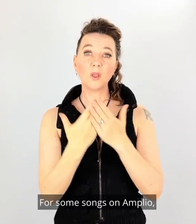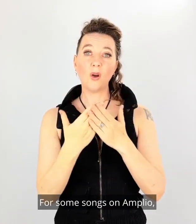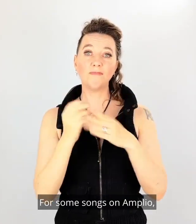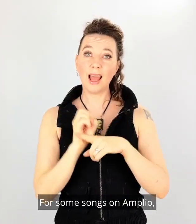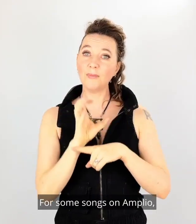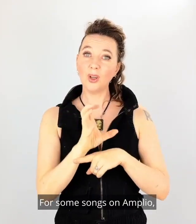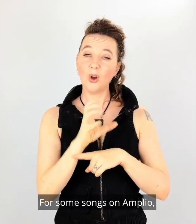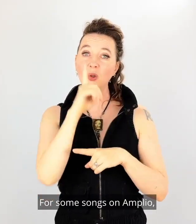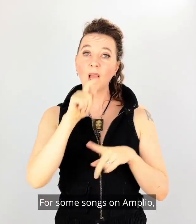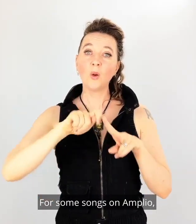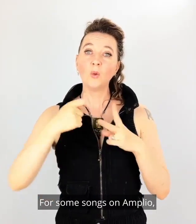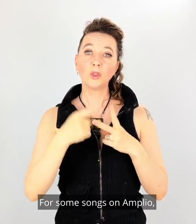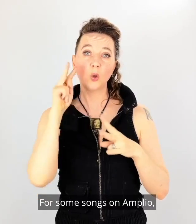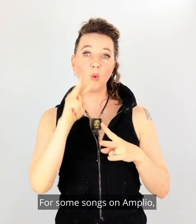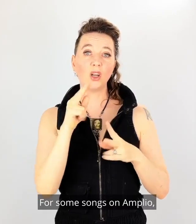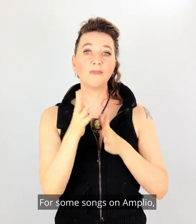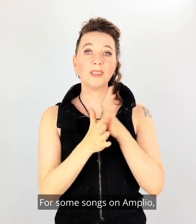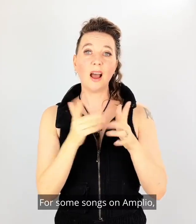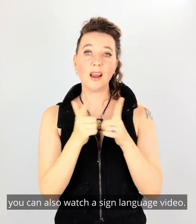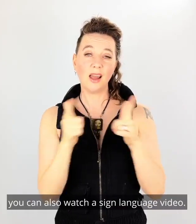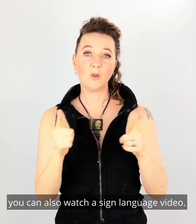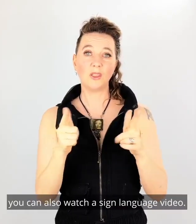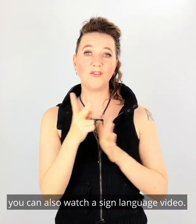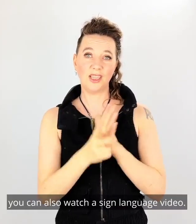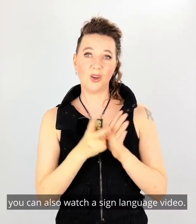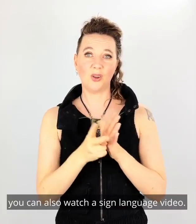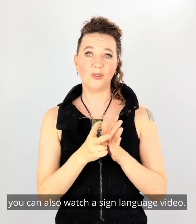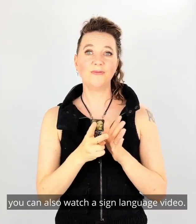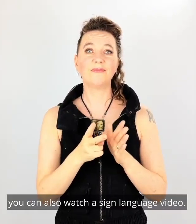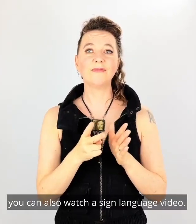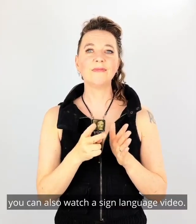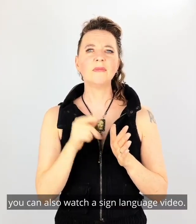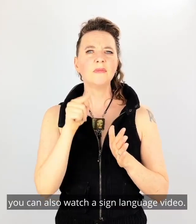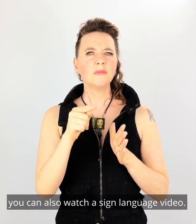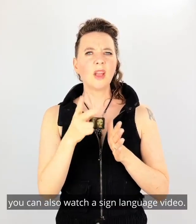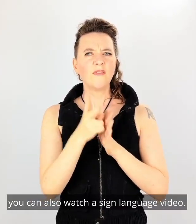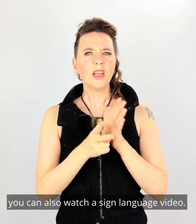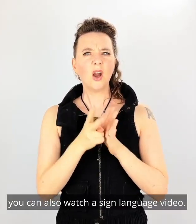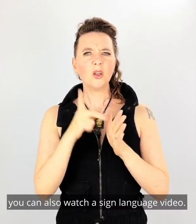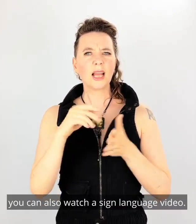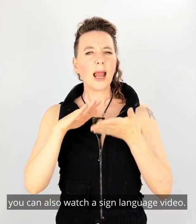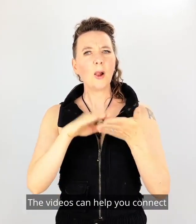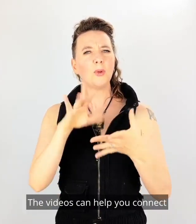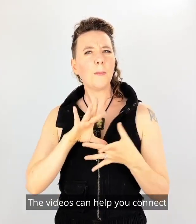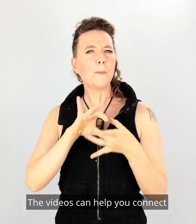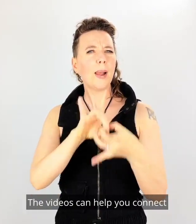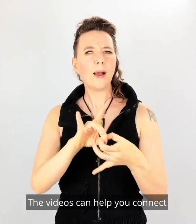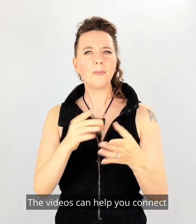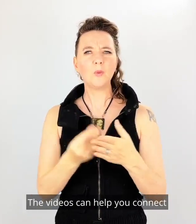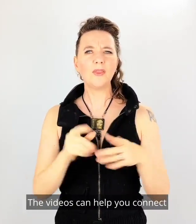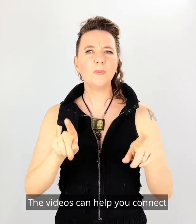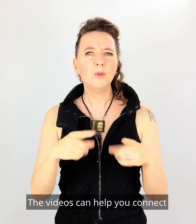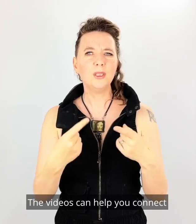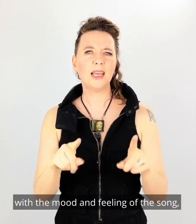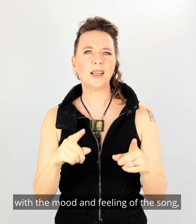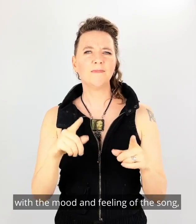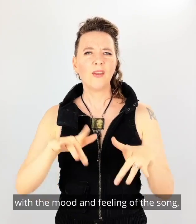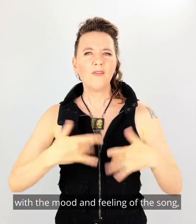For some songs on Amplio, you can also watch a sign language video. The videos can help you connect with the mood